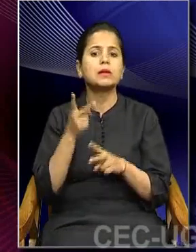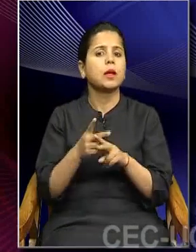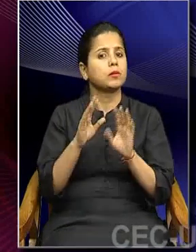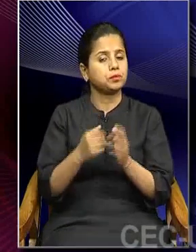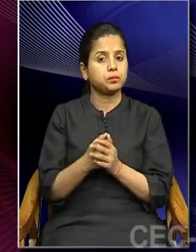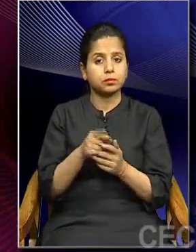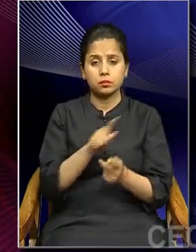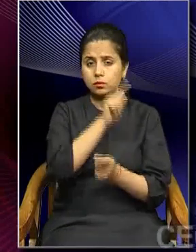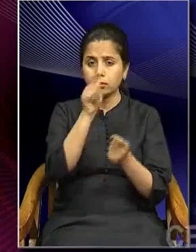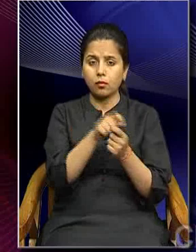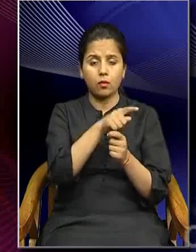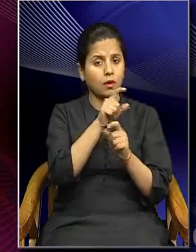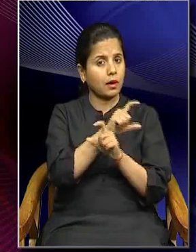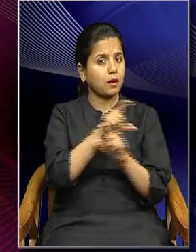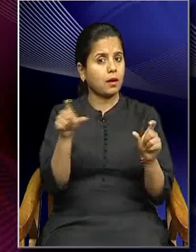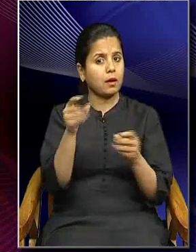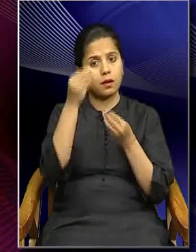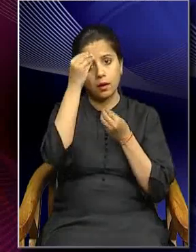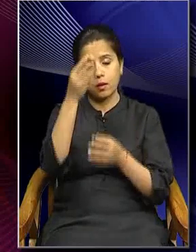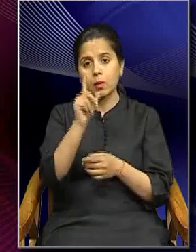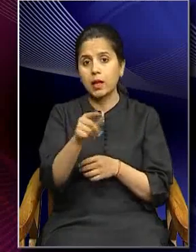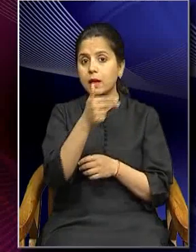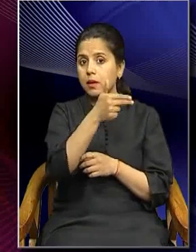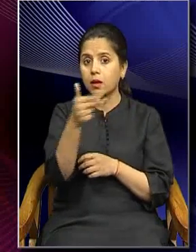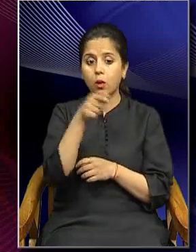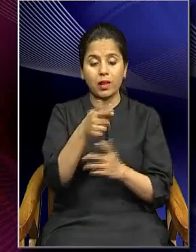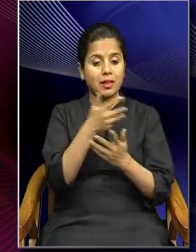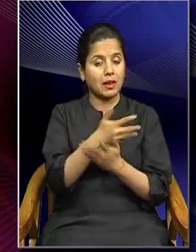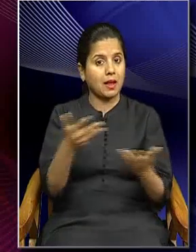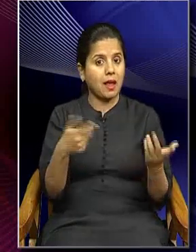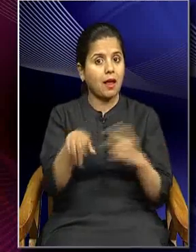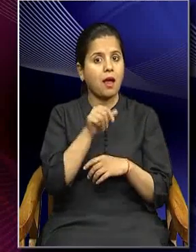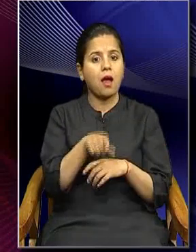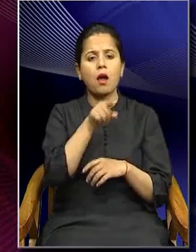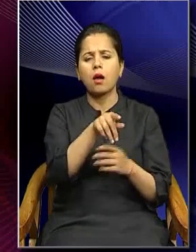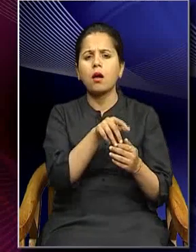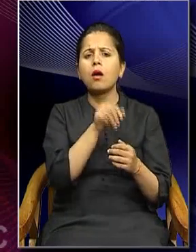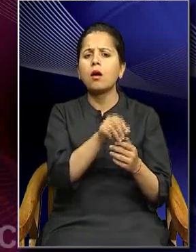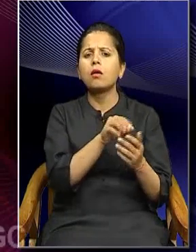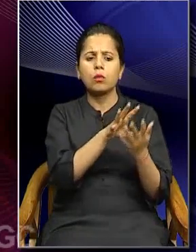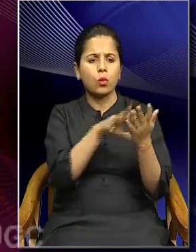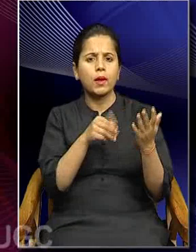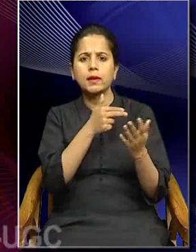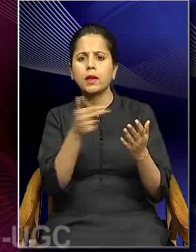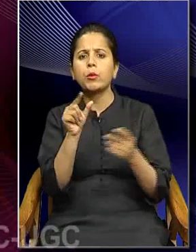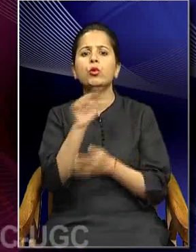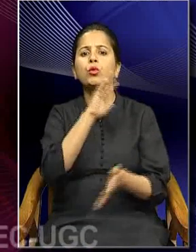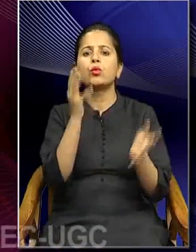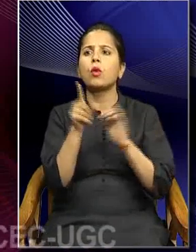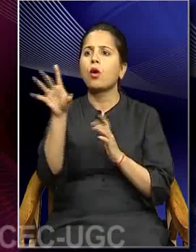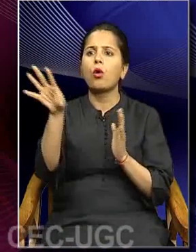Vaiśeṣikas, however, make it clear that although the name of particulars is derived from the name of the